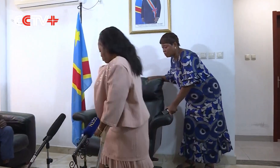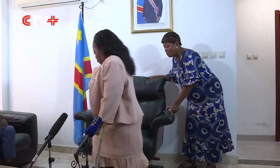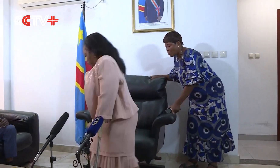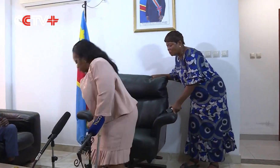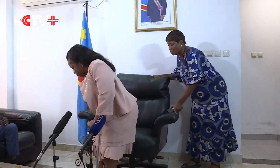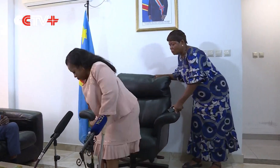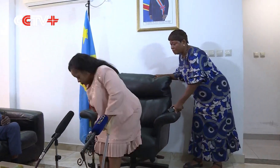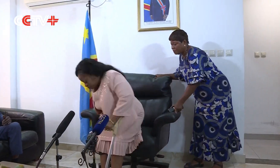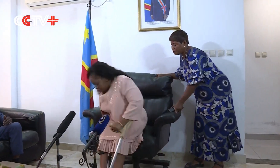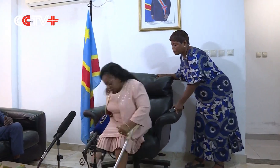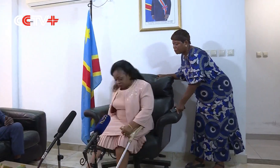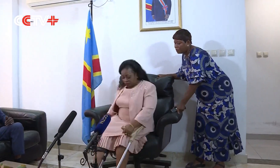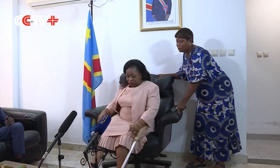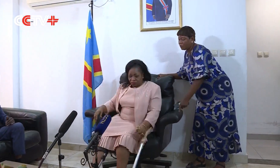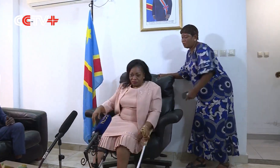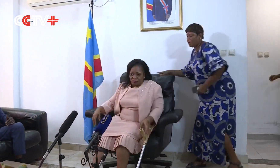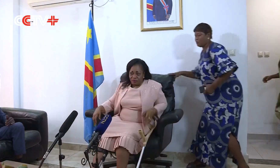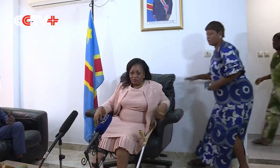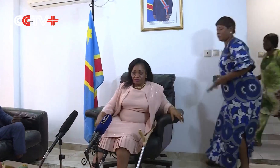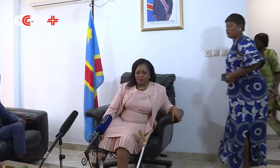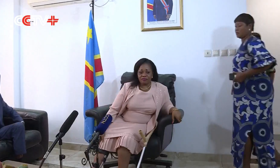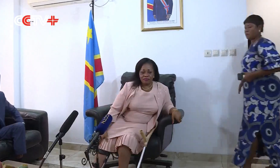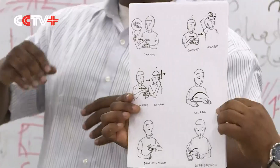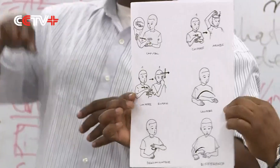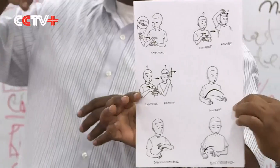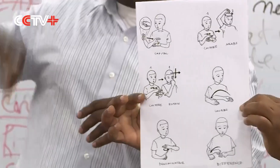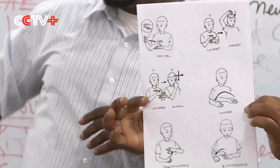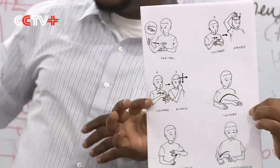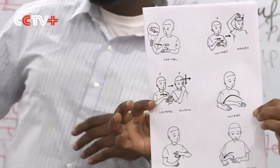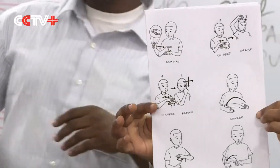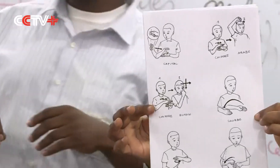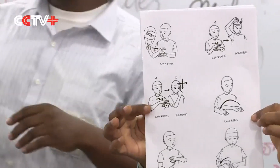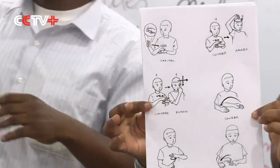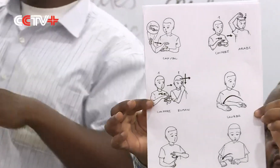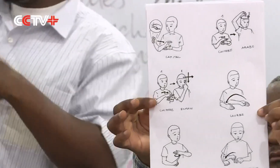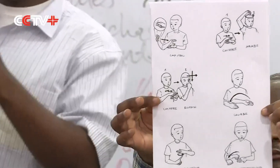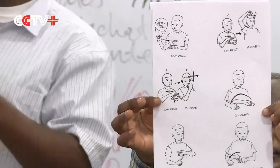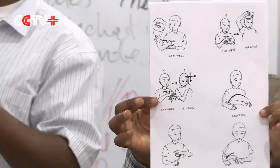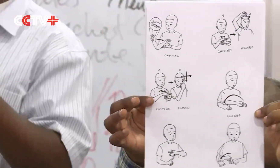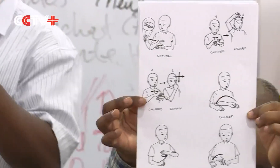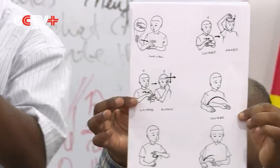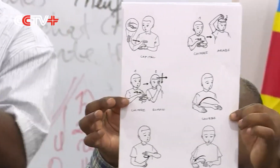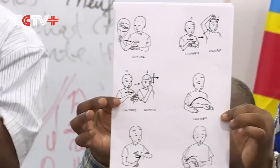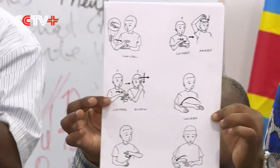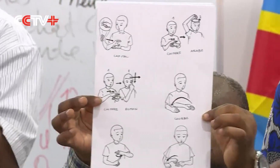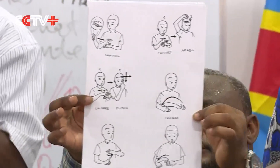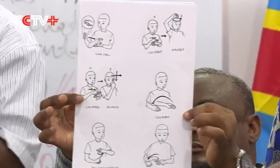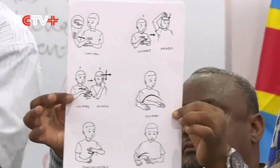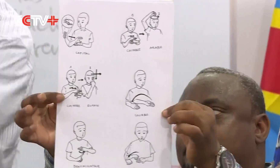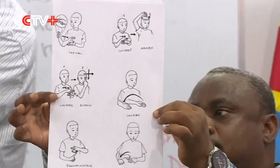is pushing to make their lives better. She says the government will introduce sign language as an official language in the country